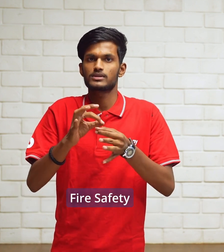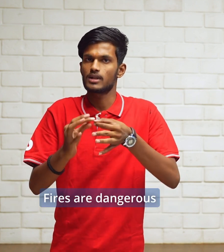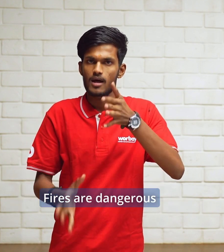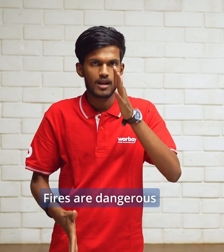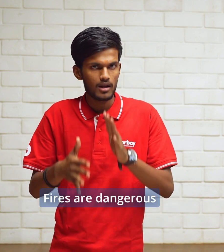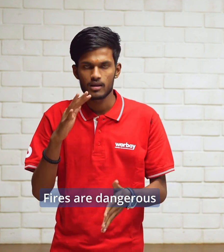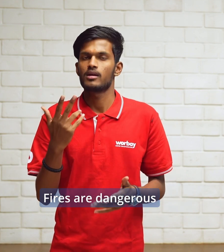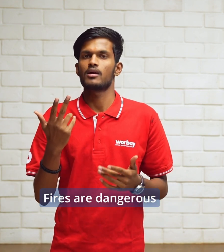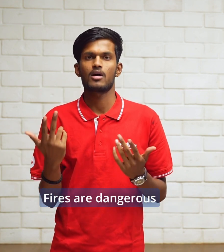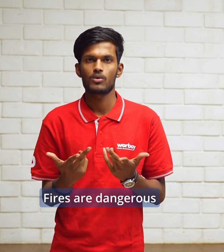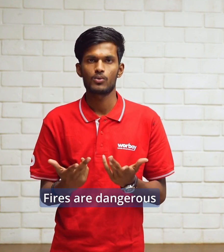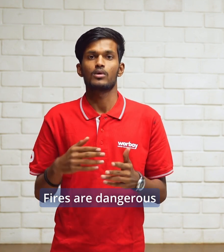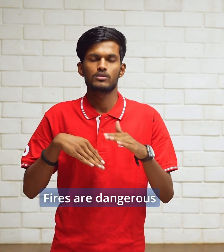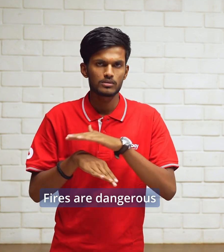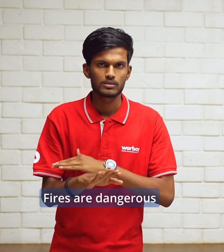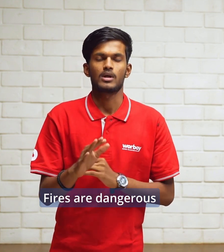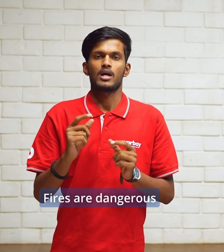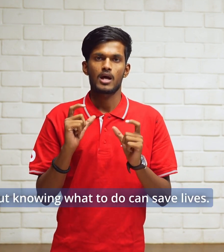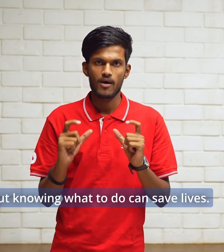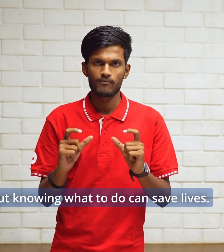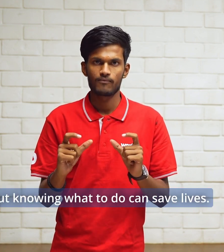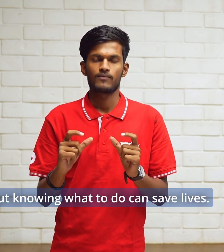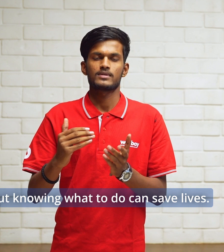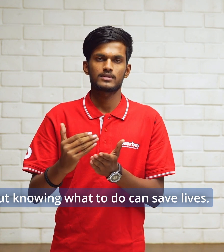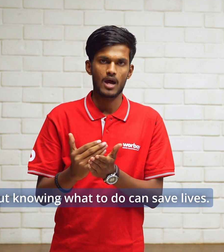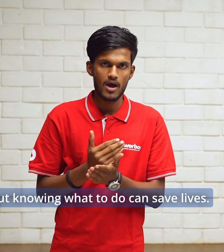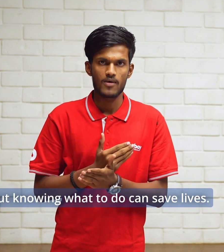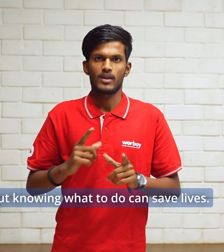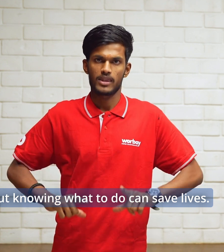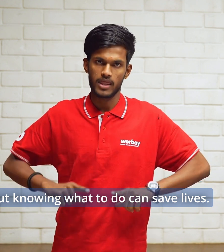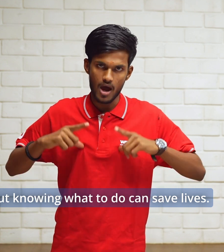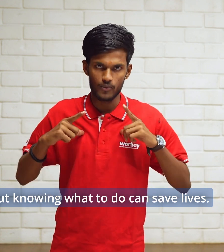Fires are dangerous, but knowing what to do can save lives.